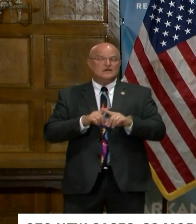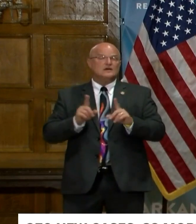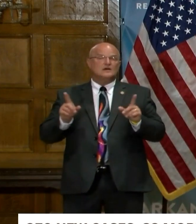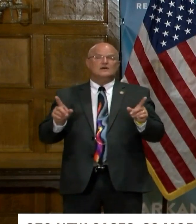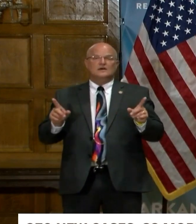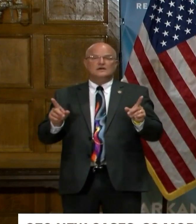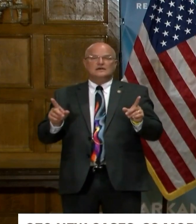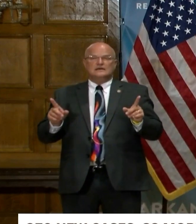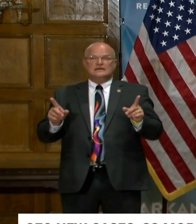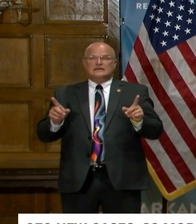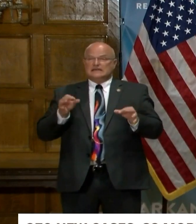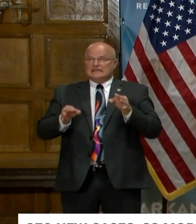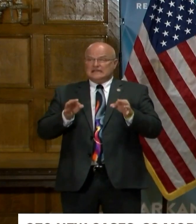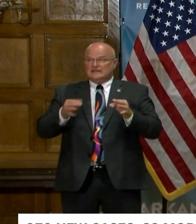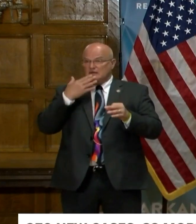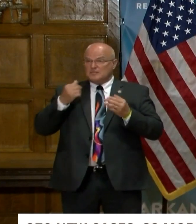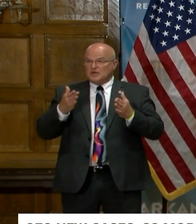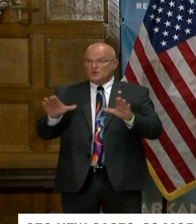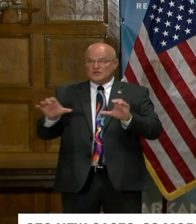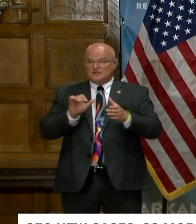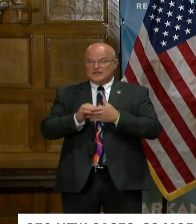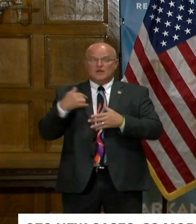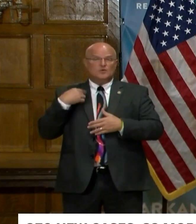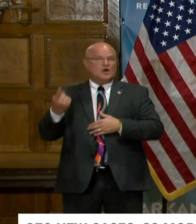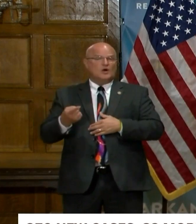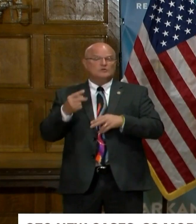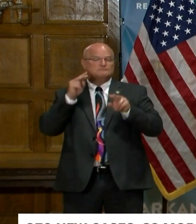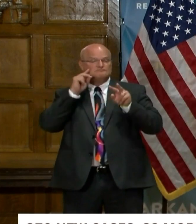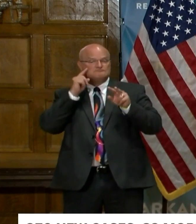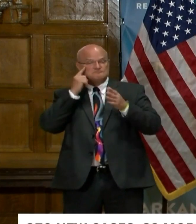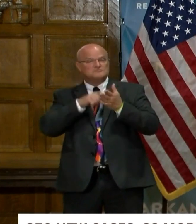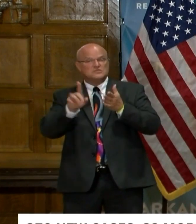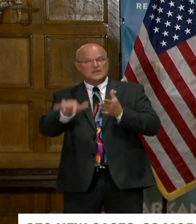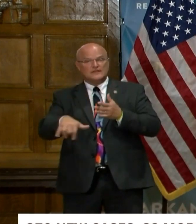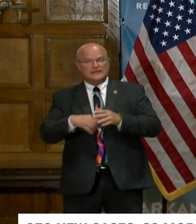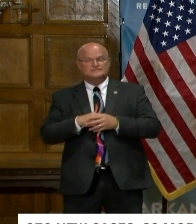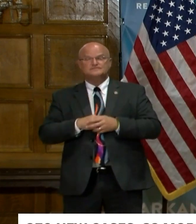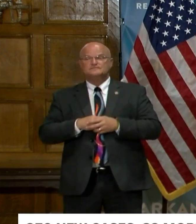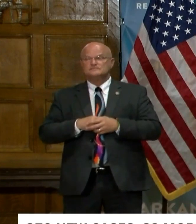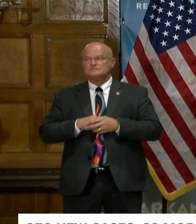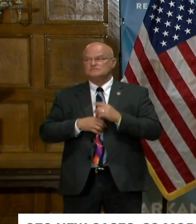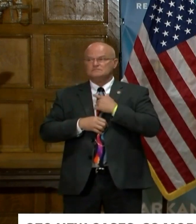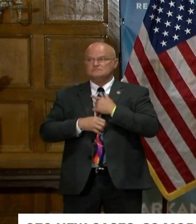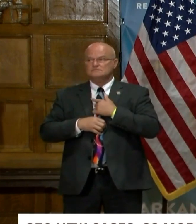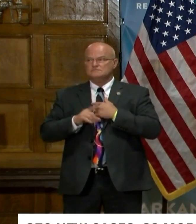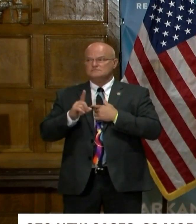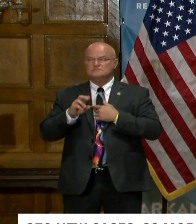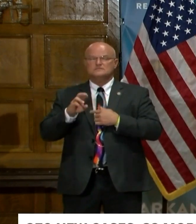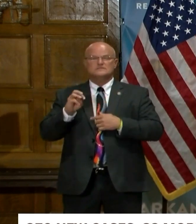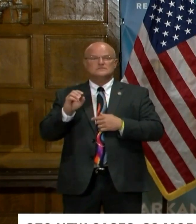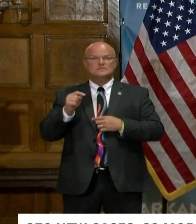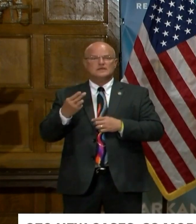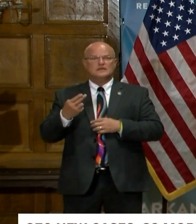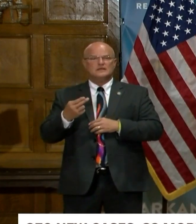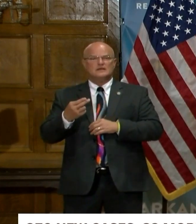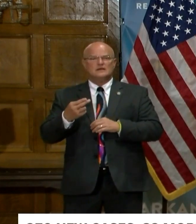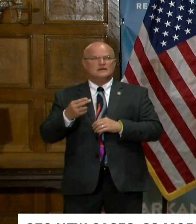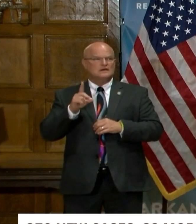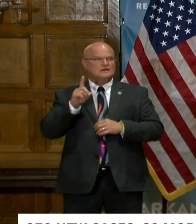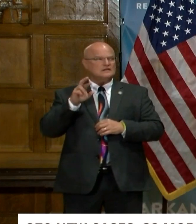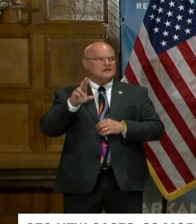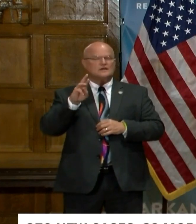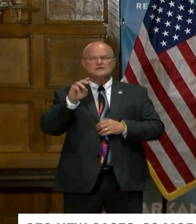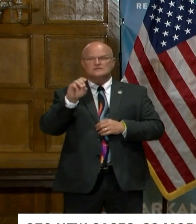But, if there's a better way to do it, we'll always look into that. Dr. Smith, did you have anything to add to that, or Dr.